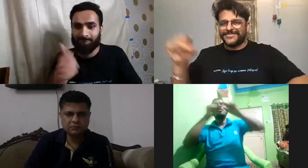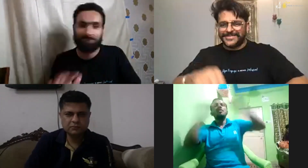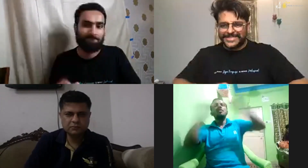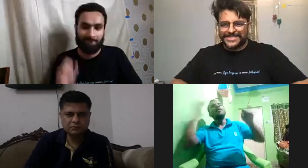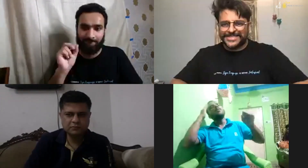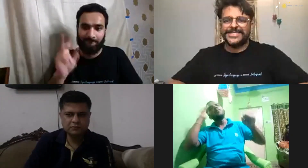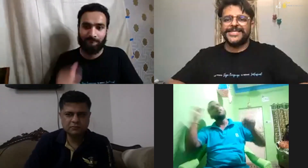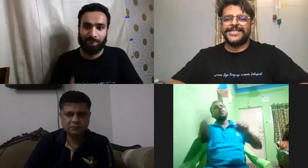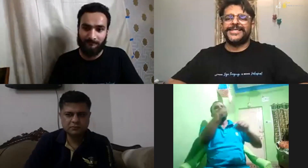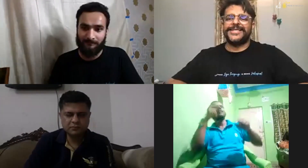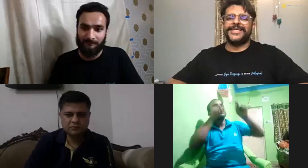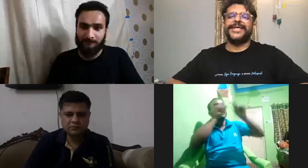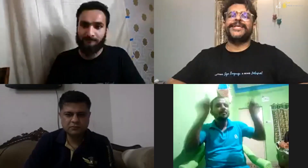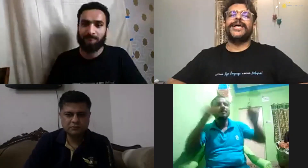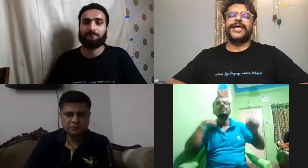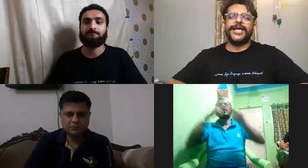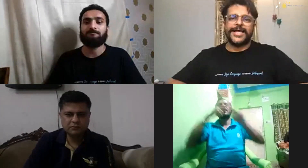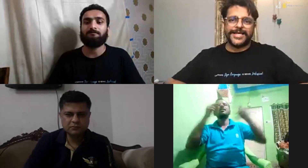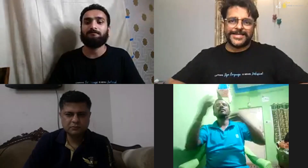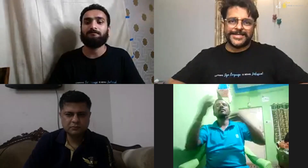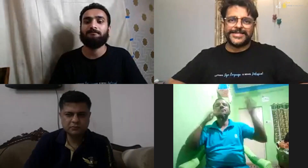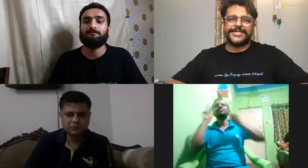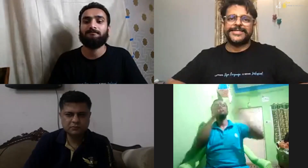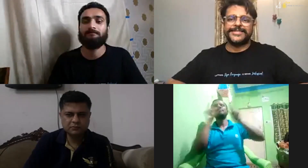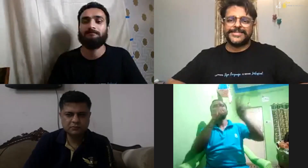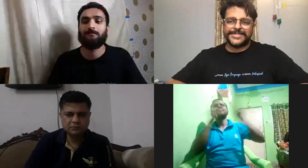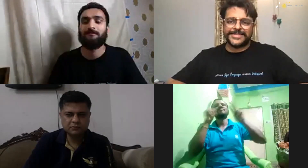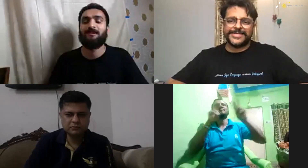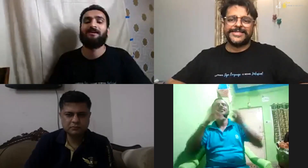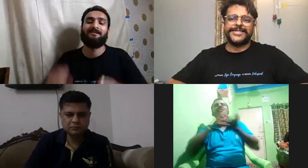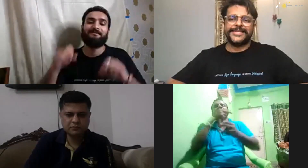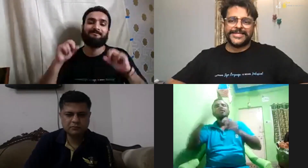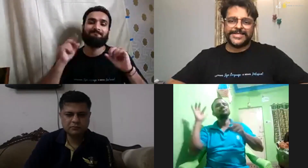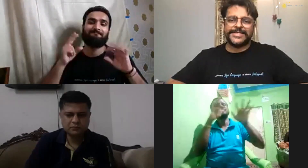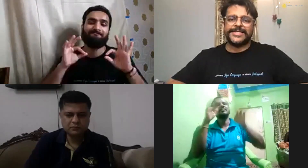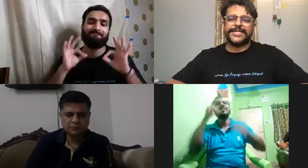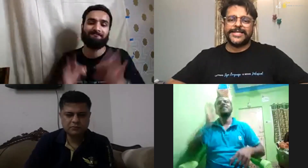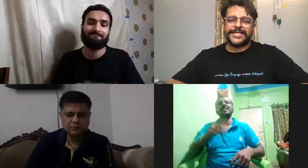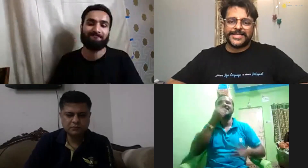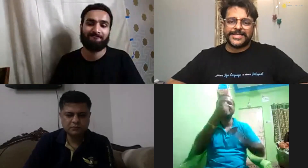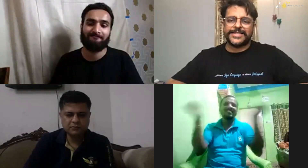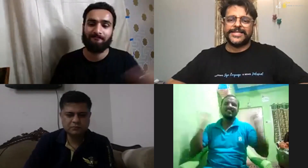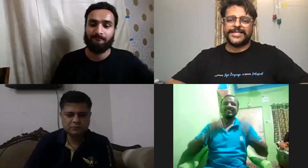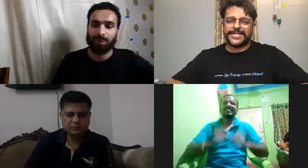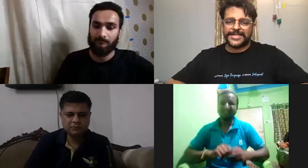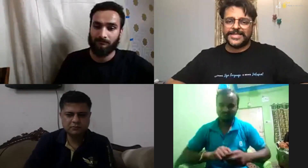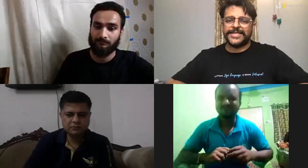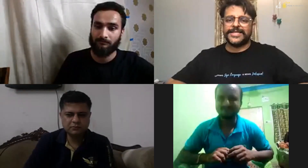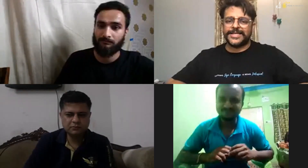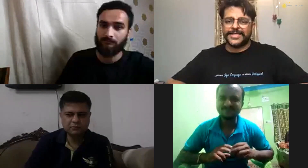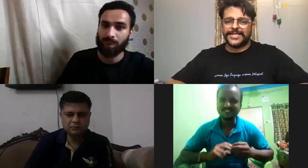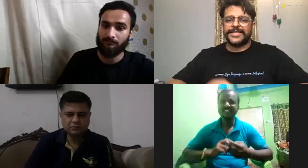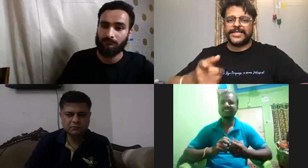Yeah. I know it in Kannada only. I know it in Kannada, and everyone just knows it in Kannada only. So it's quite reputed in Kannada. So people come in